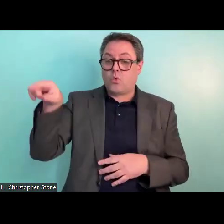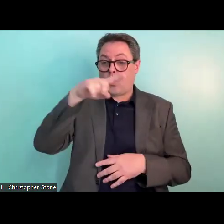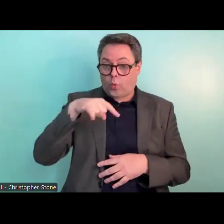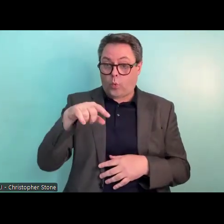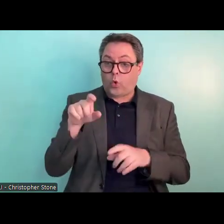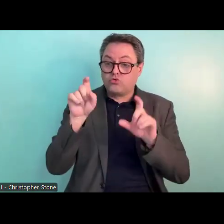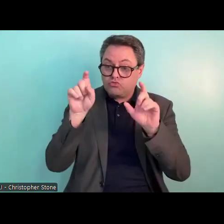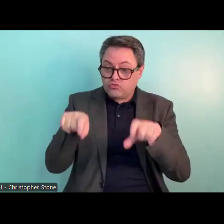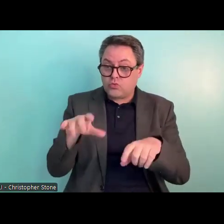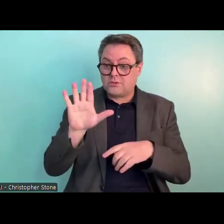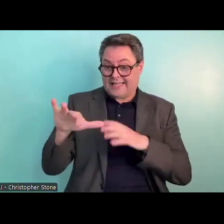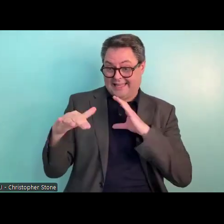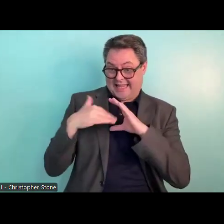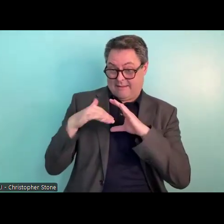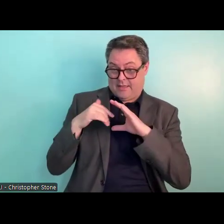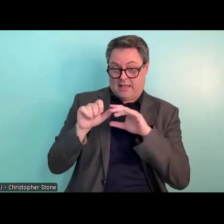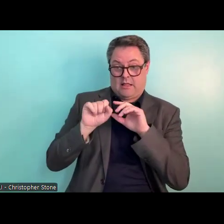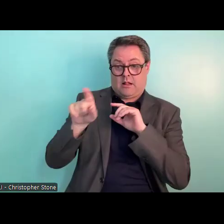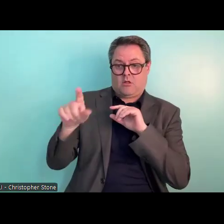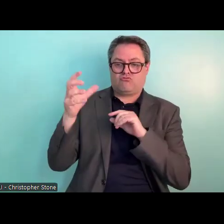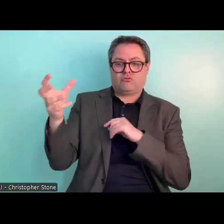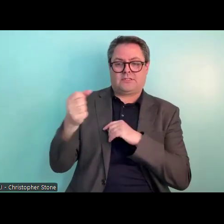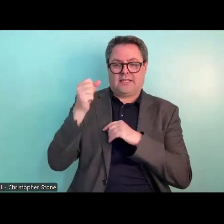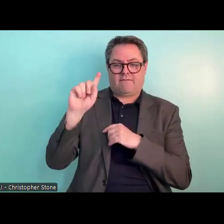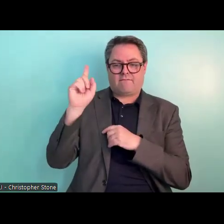So this has now been shared. So